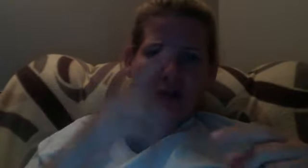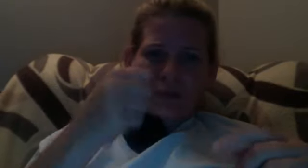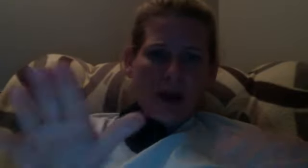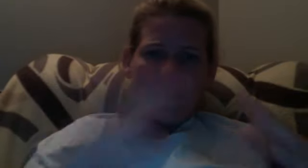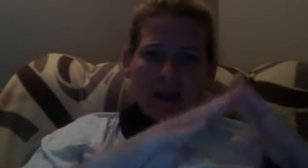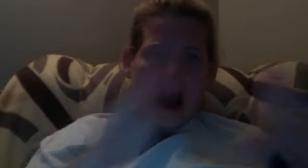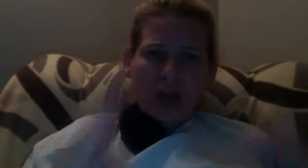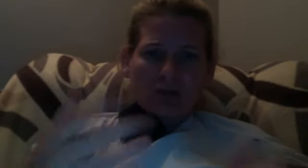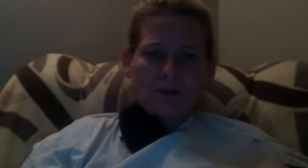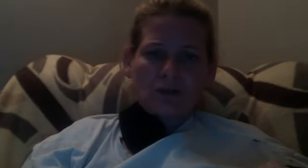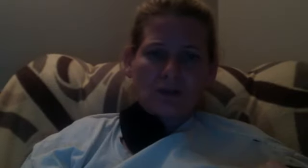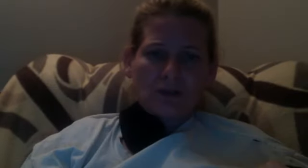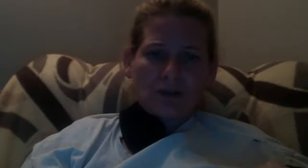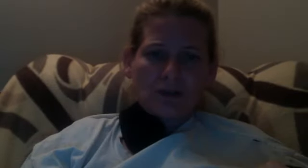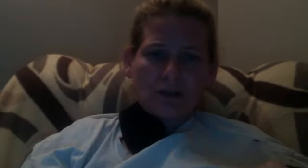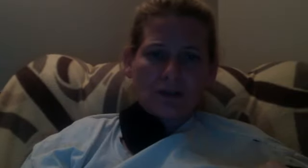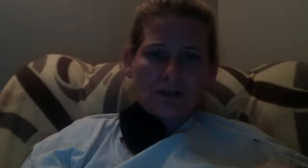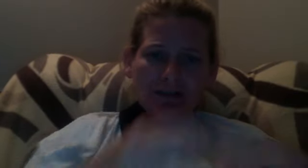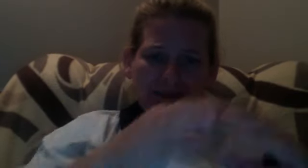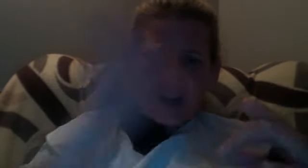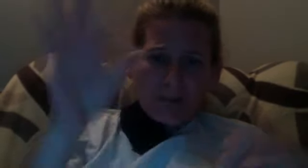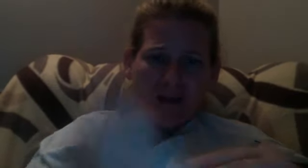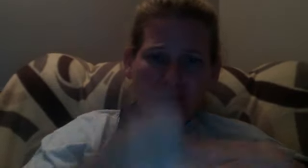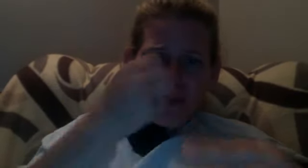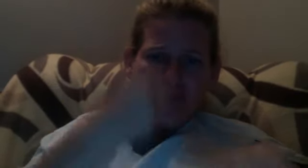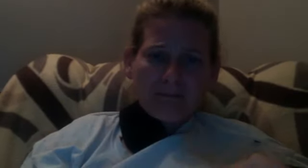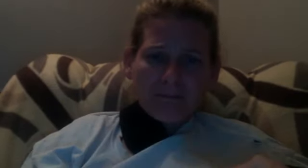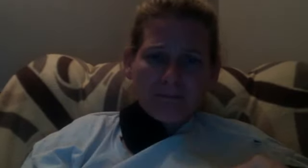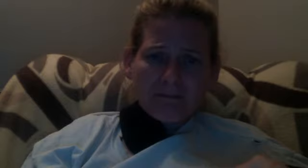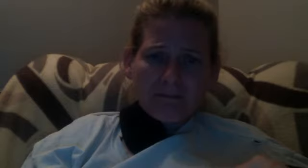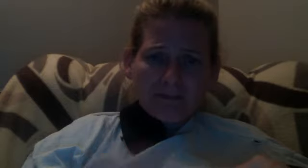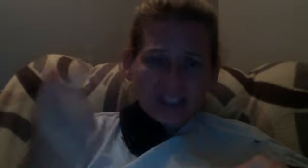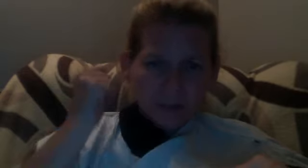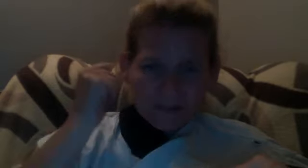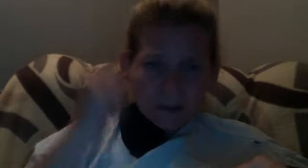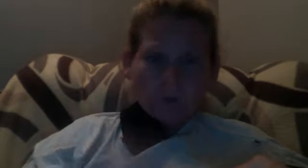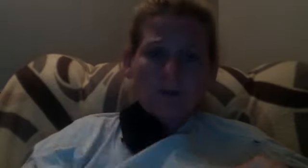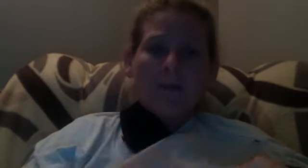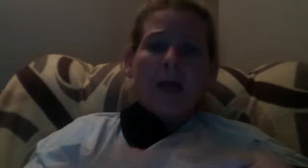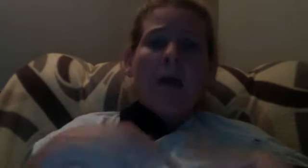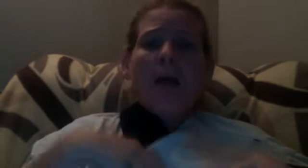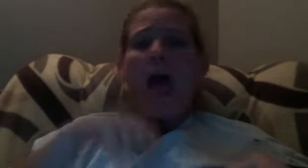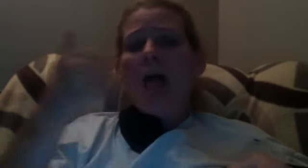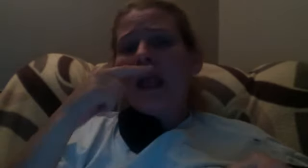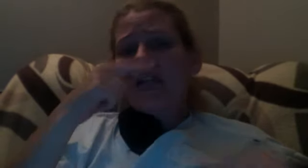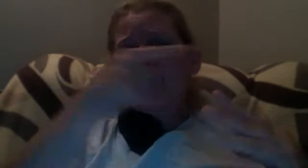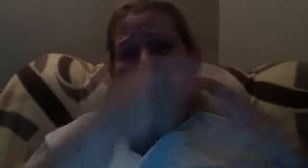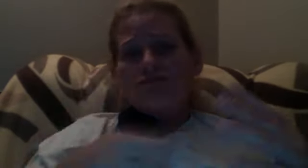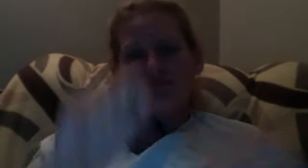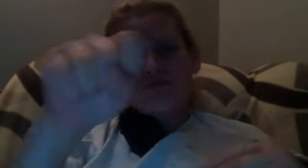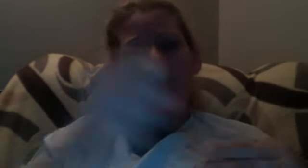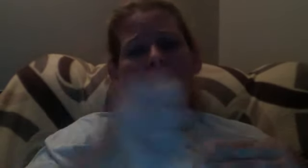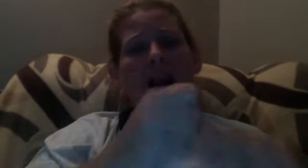walked away empty-handed. Jared and Brandy had their antique photograph appraised for a $300